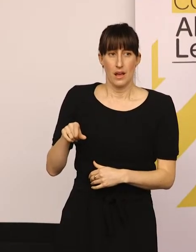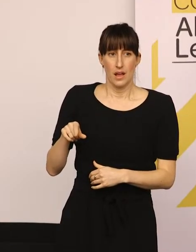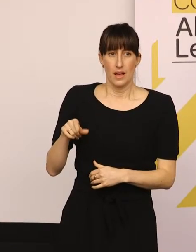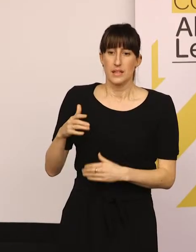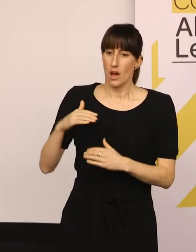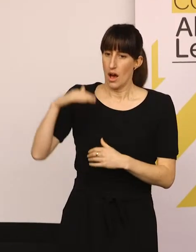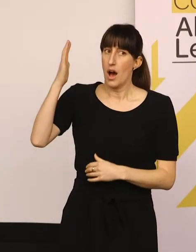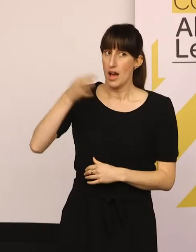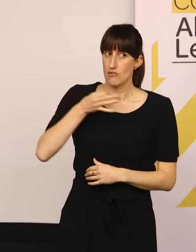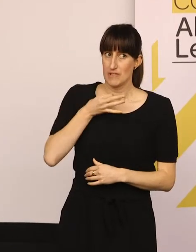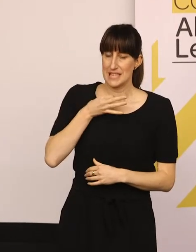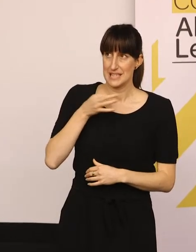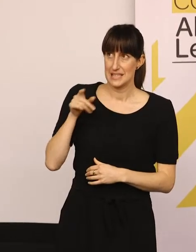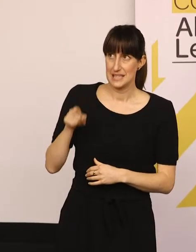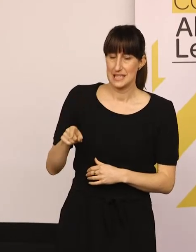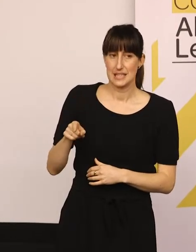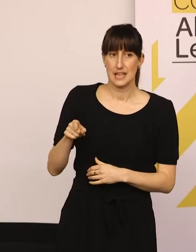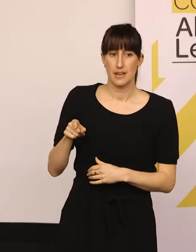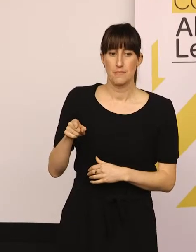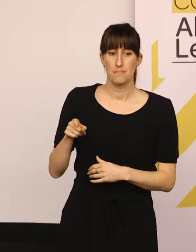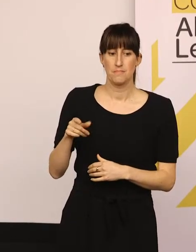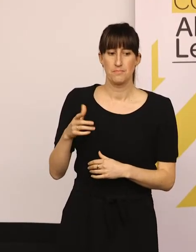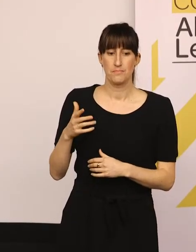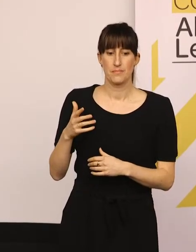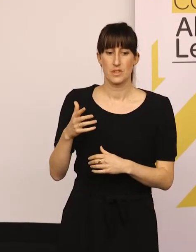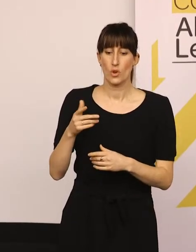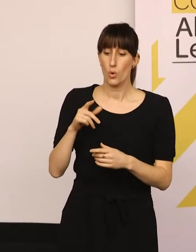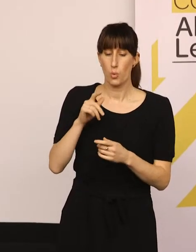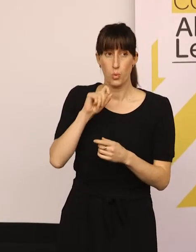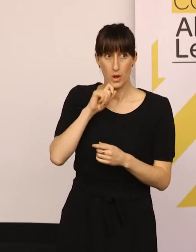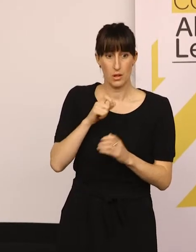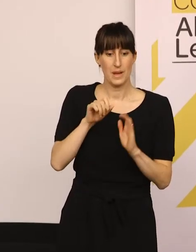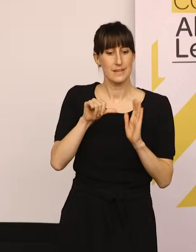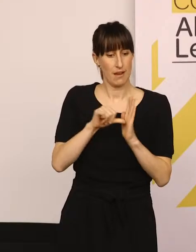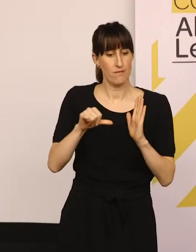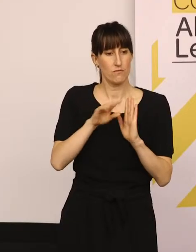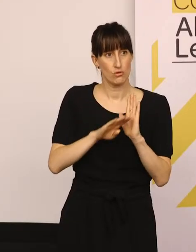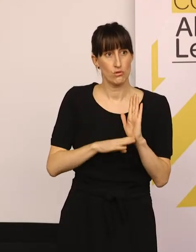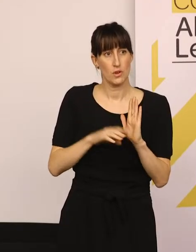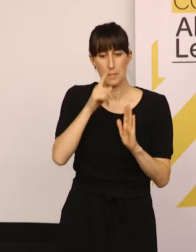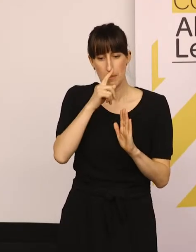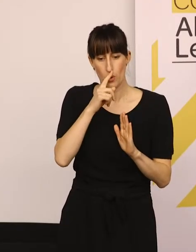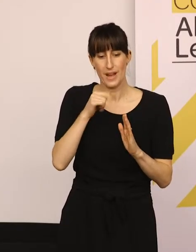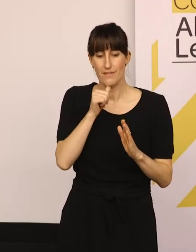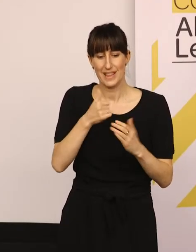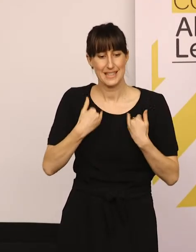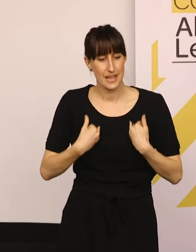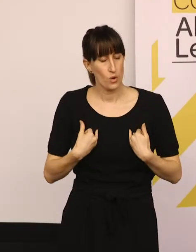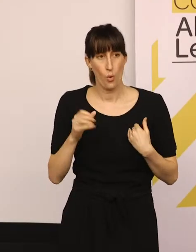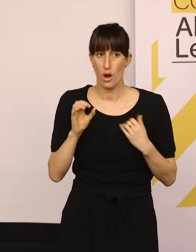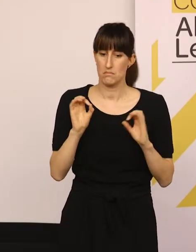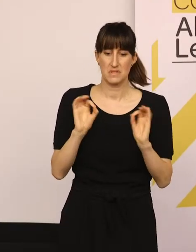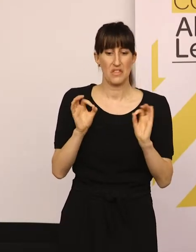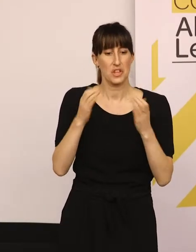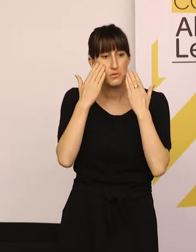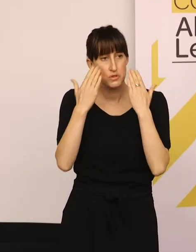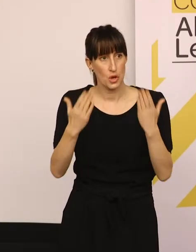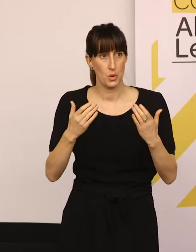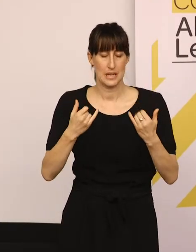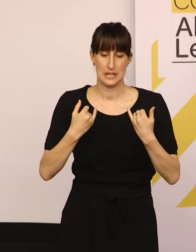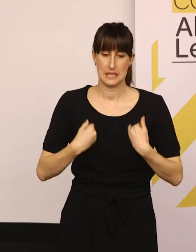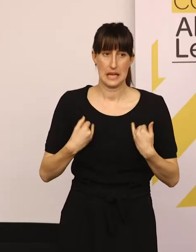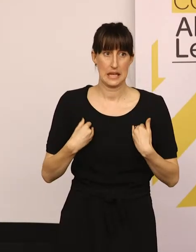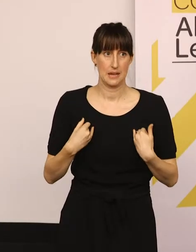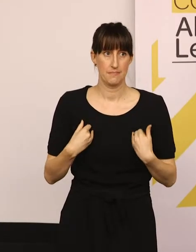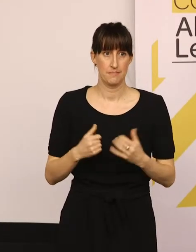not they do have infection, either symptomatic or asymptomatic. And that will be directly informative of then what we might do at